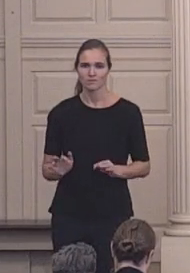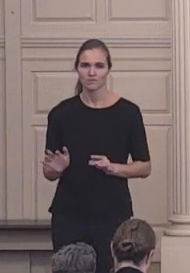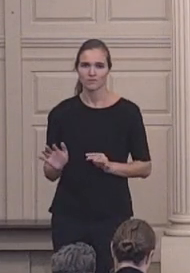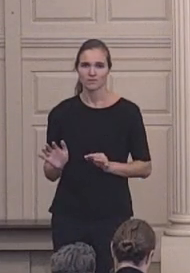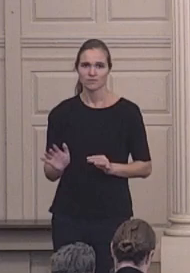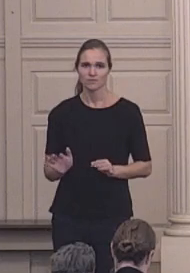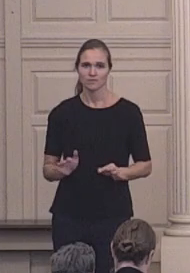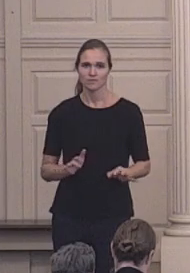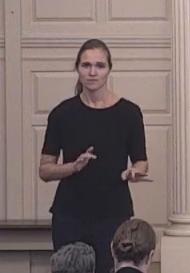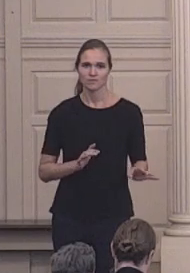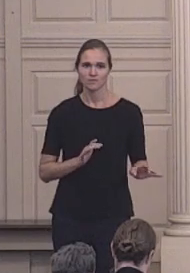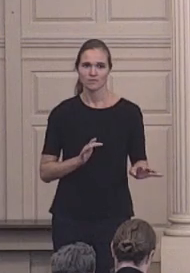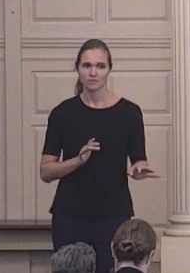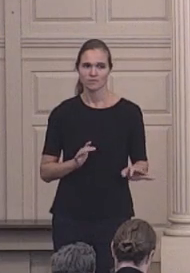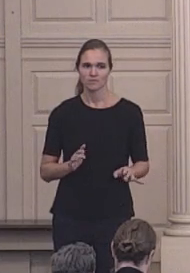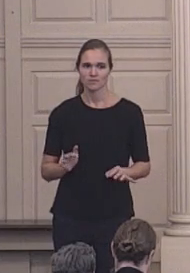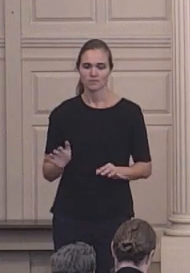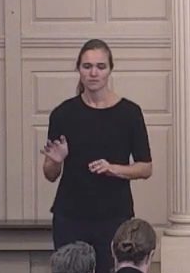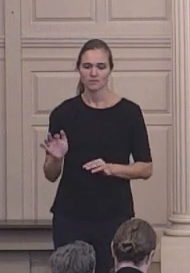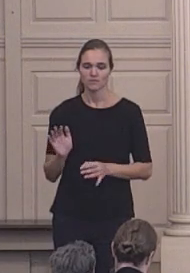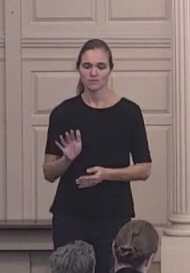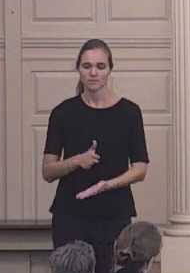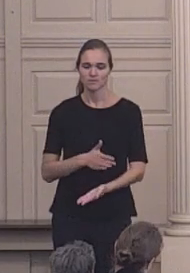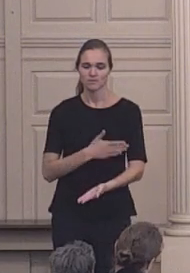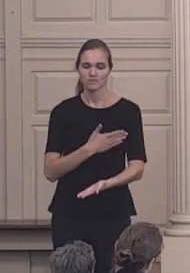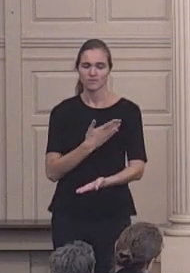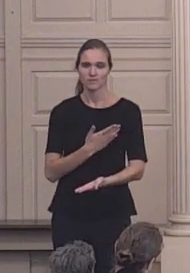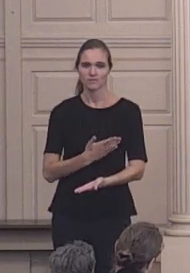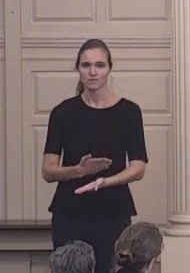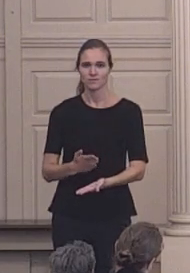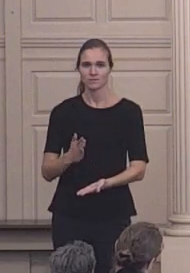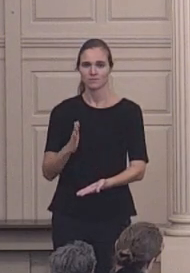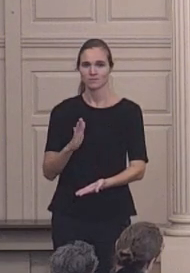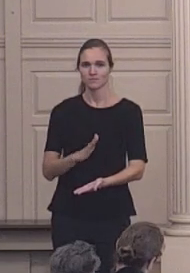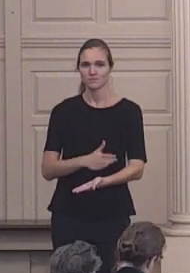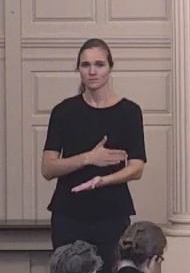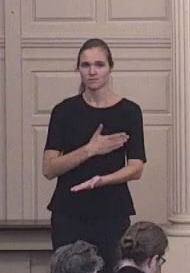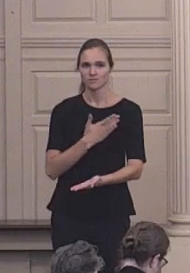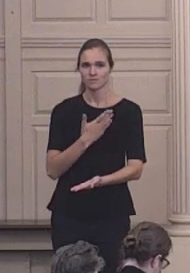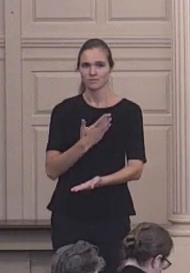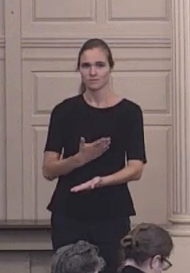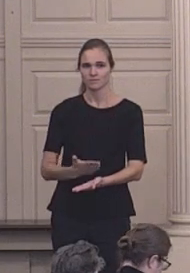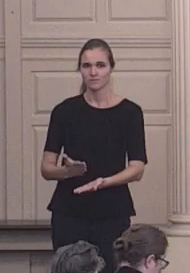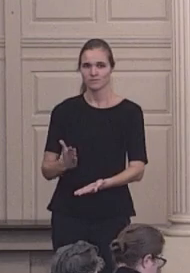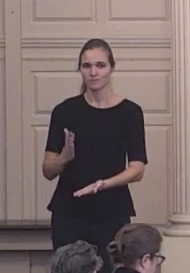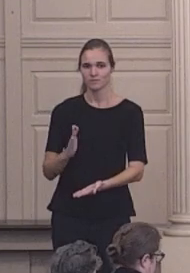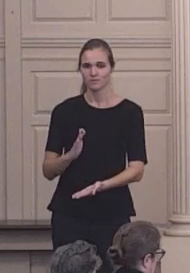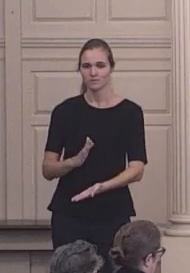Thank you.